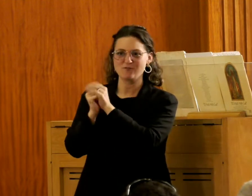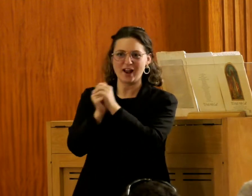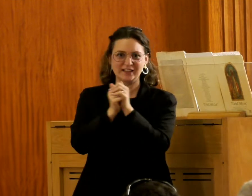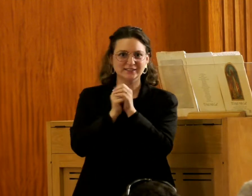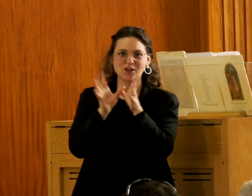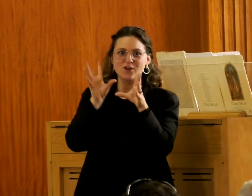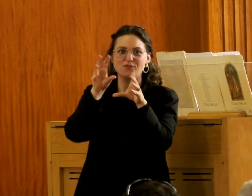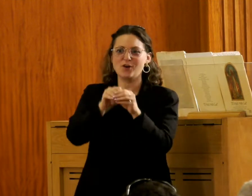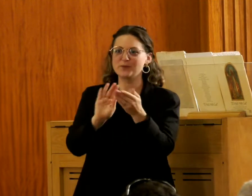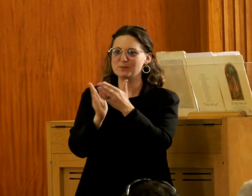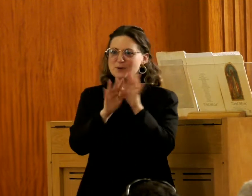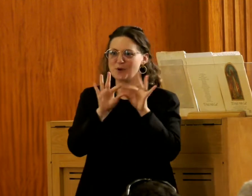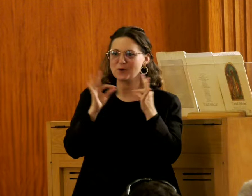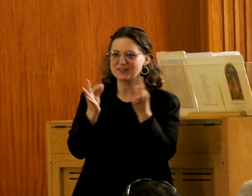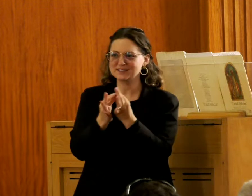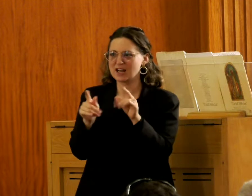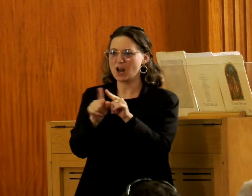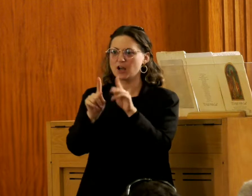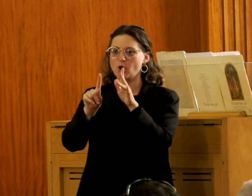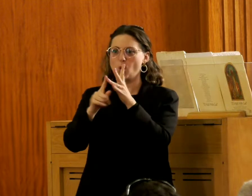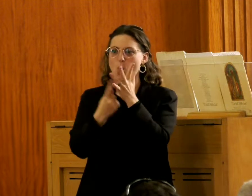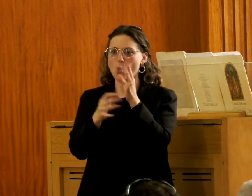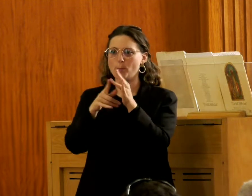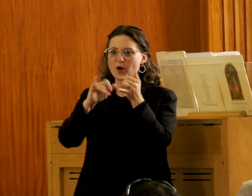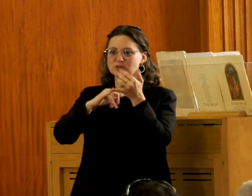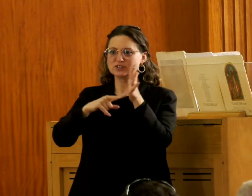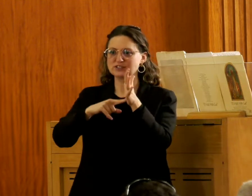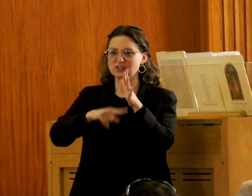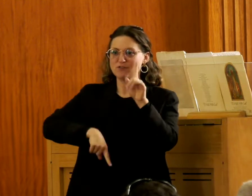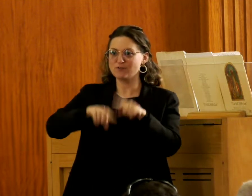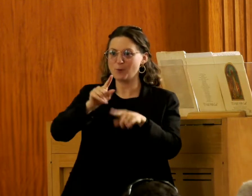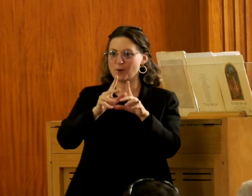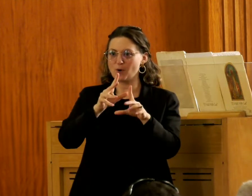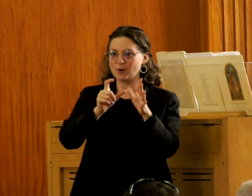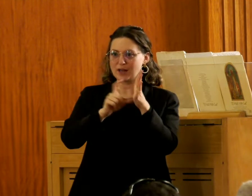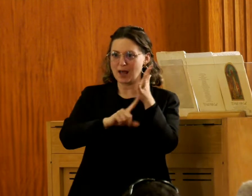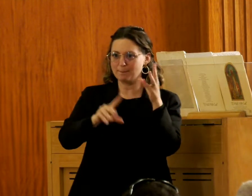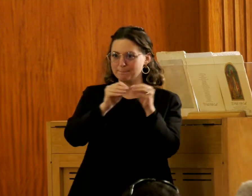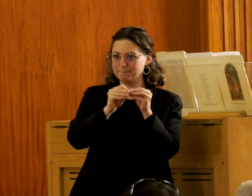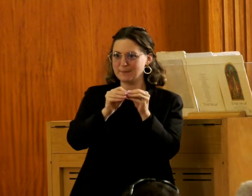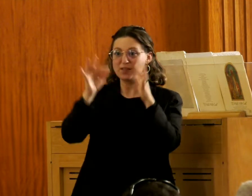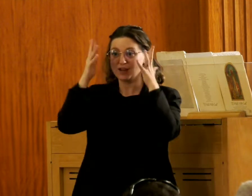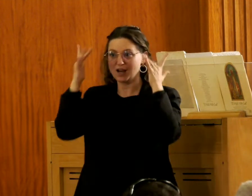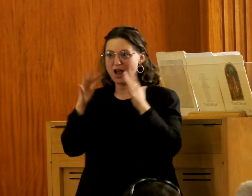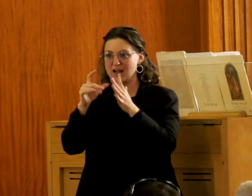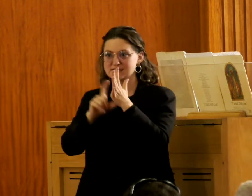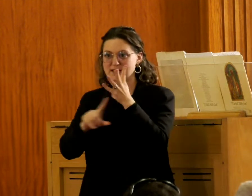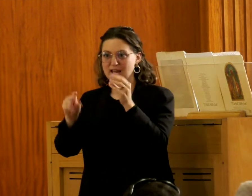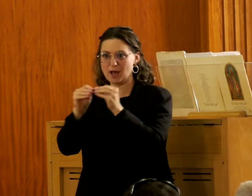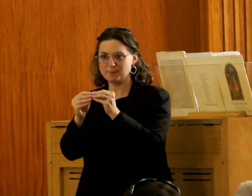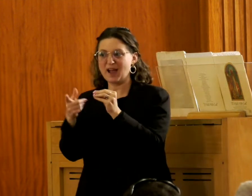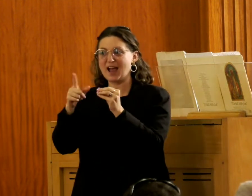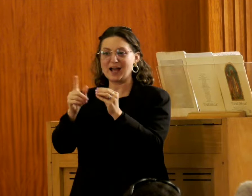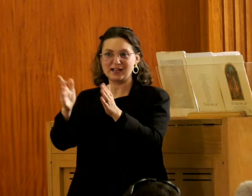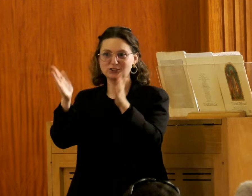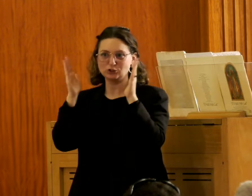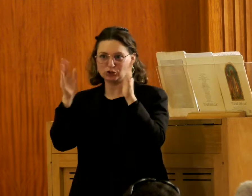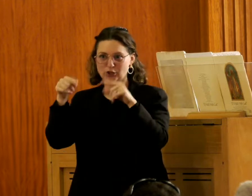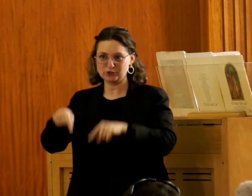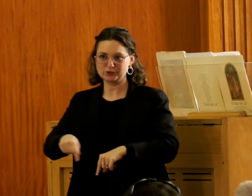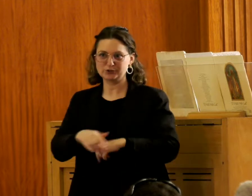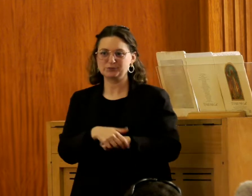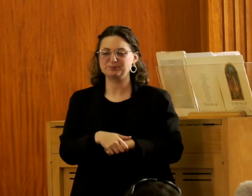community organisations such as the Orbost Football Club, Lions Club and the Uniting Church. In 1952,